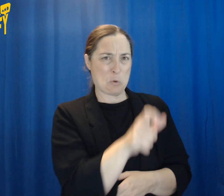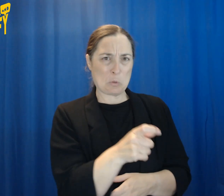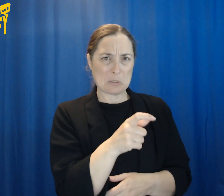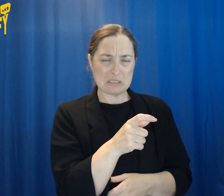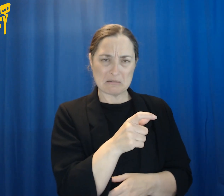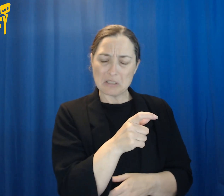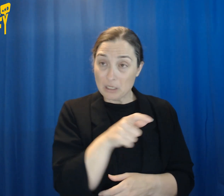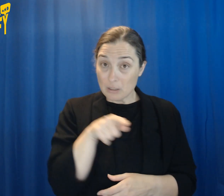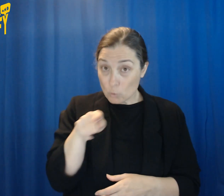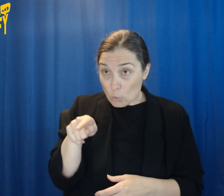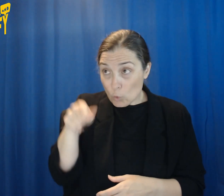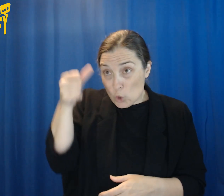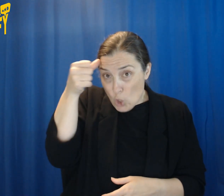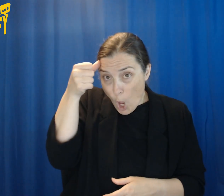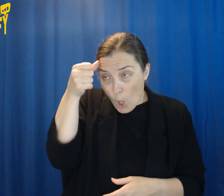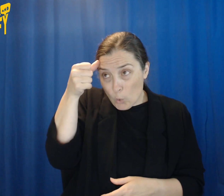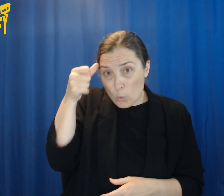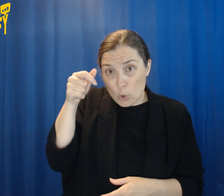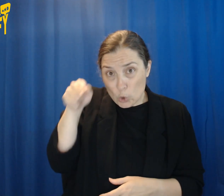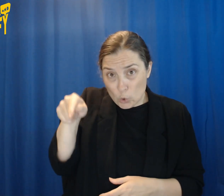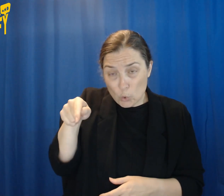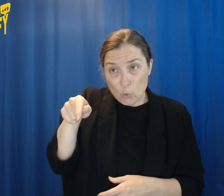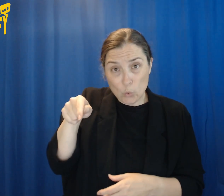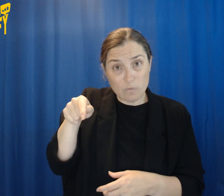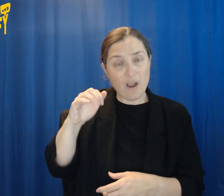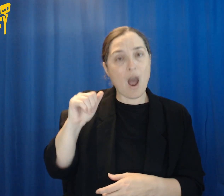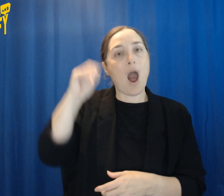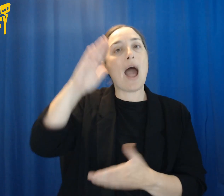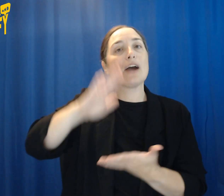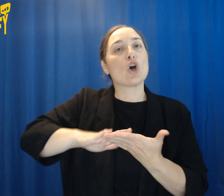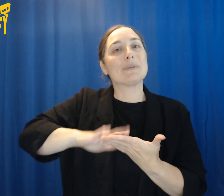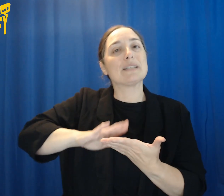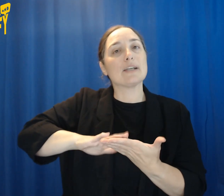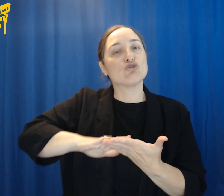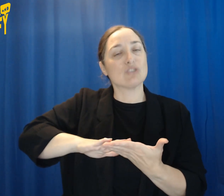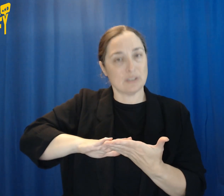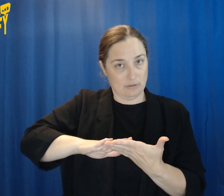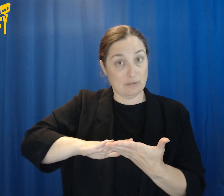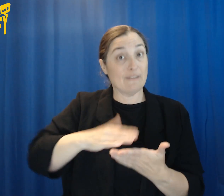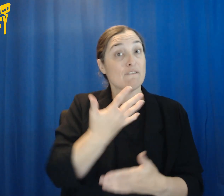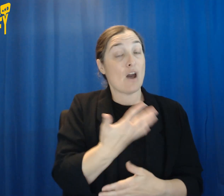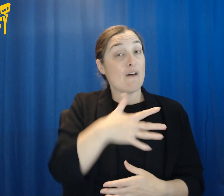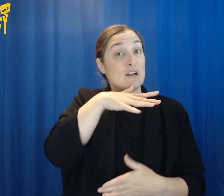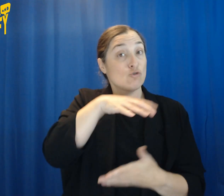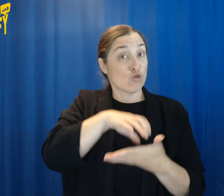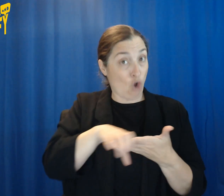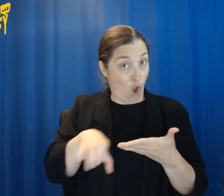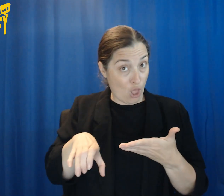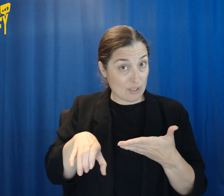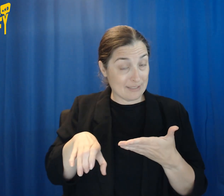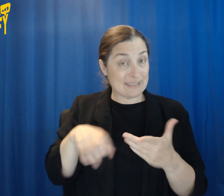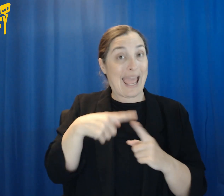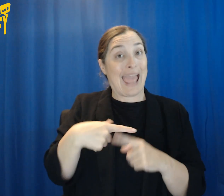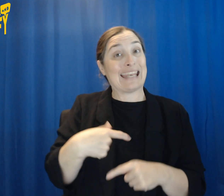you have been highly commended, which comes with $500 and an invite to